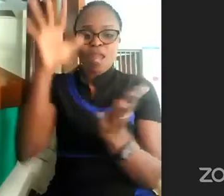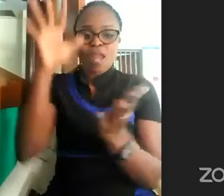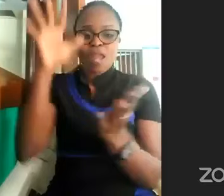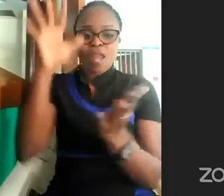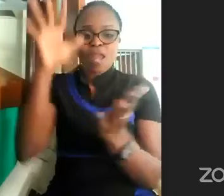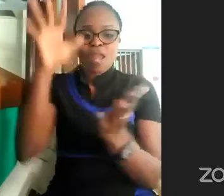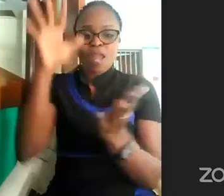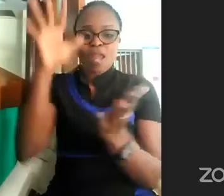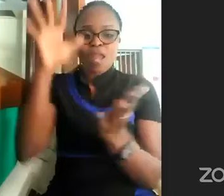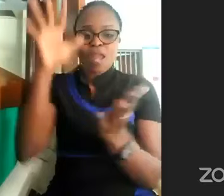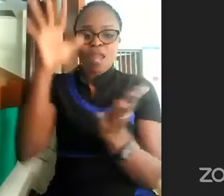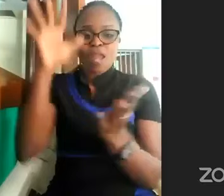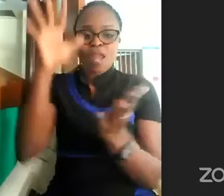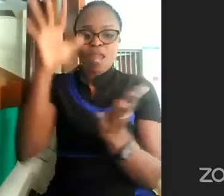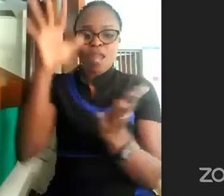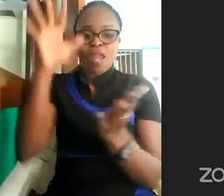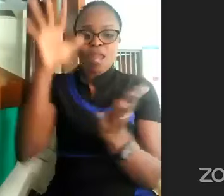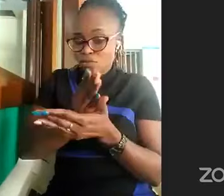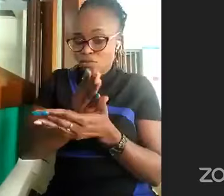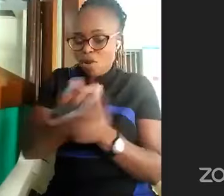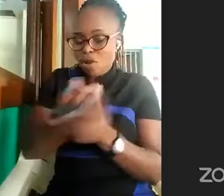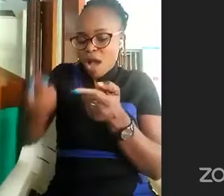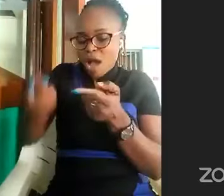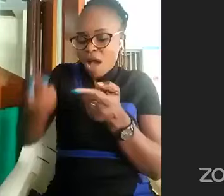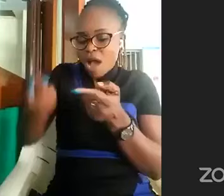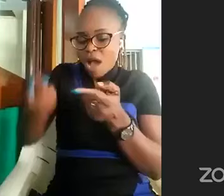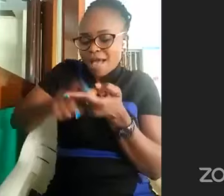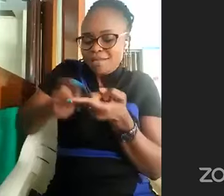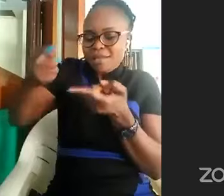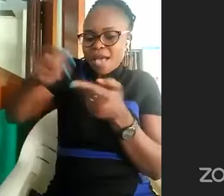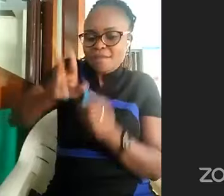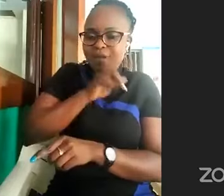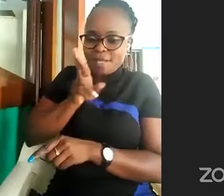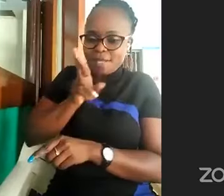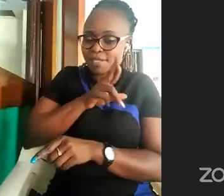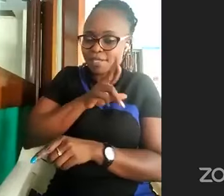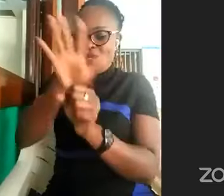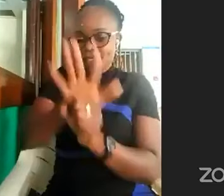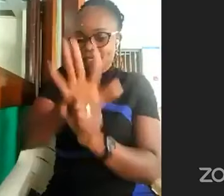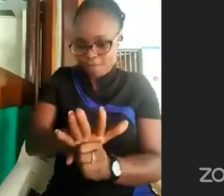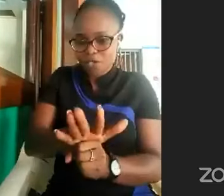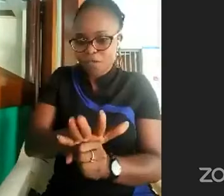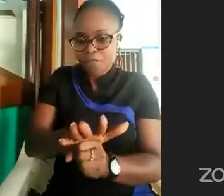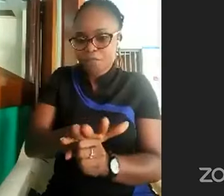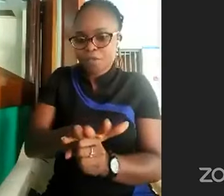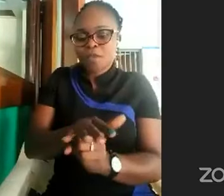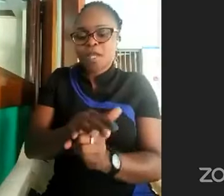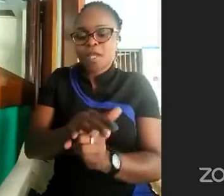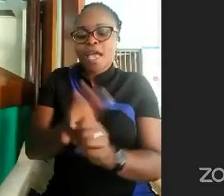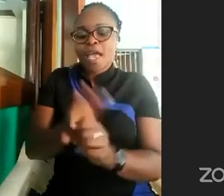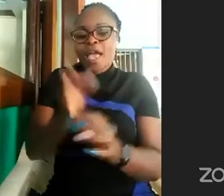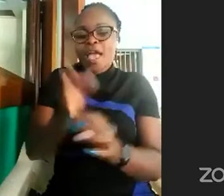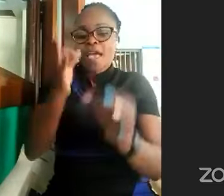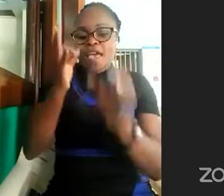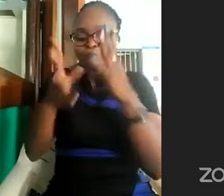vulnerability to violence and discrimination. Addressing corruption is curricular to improve